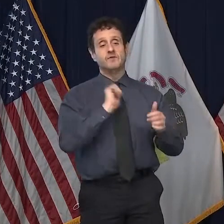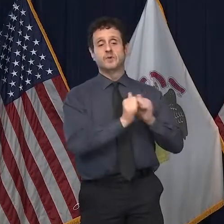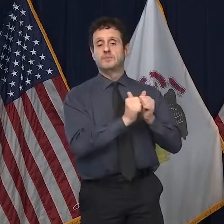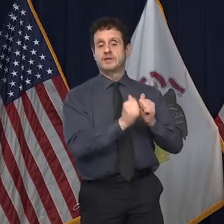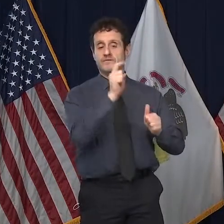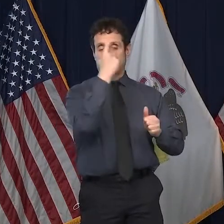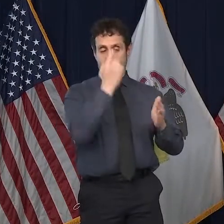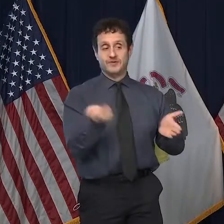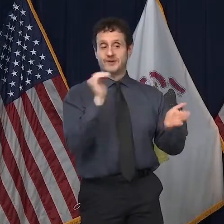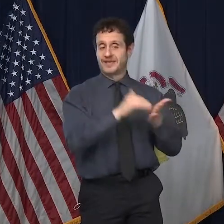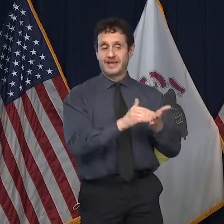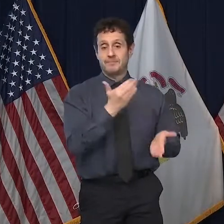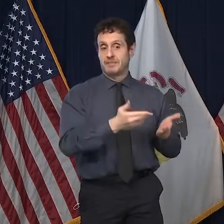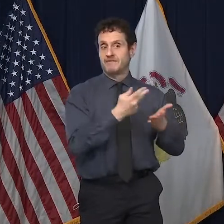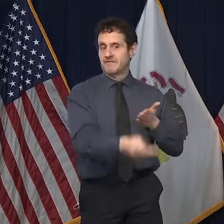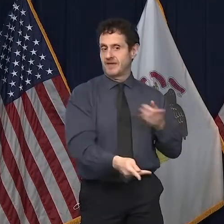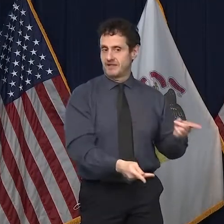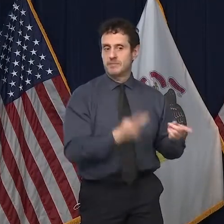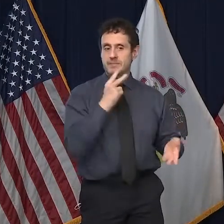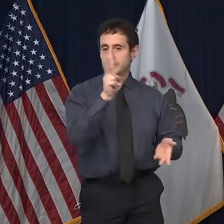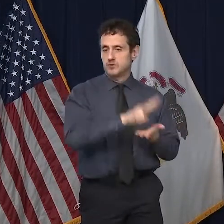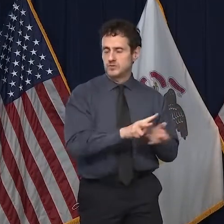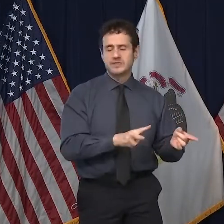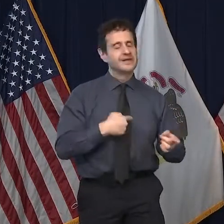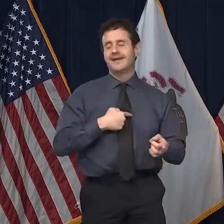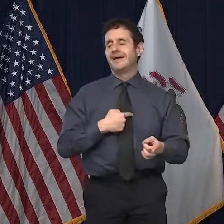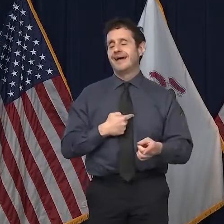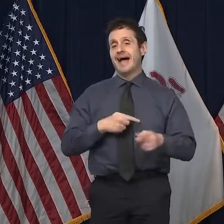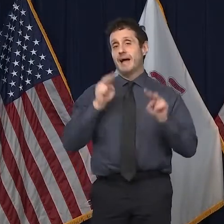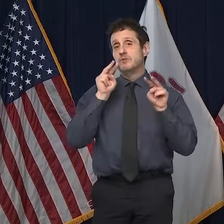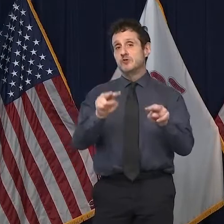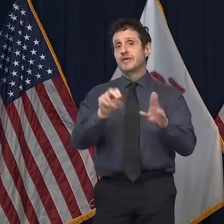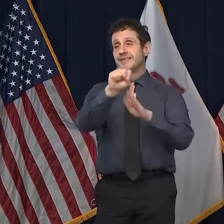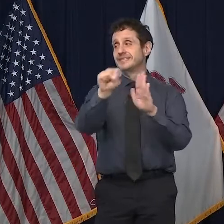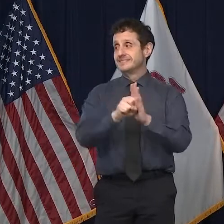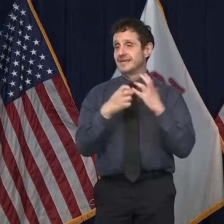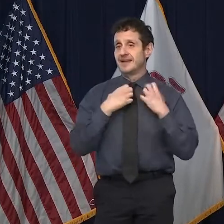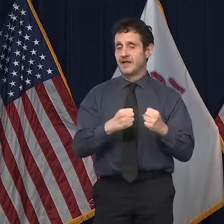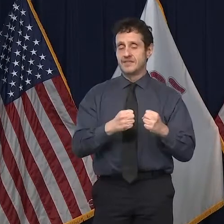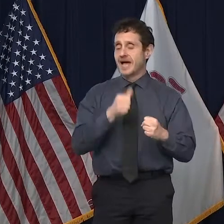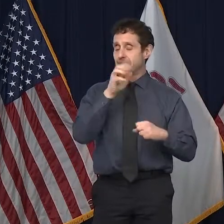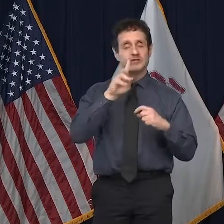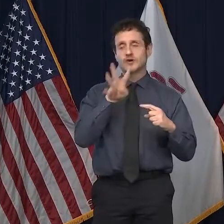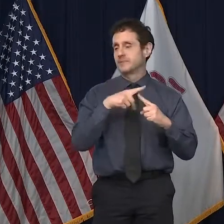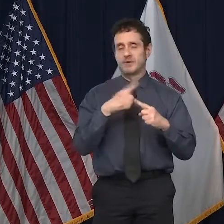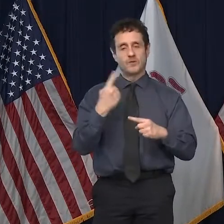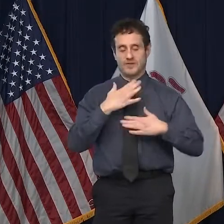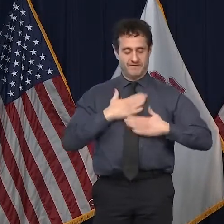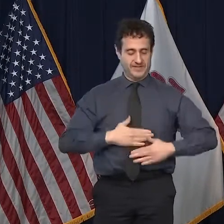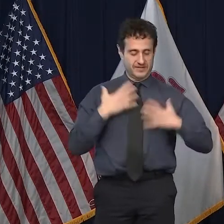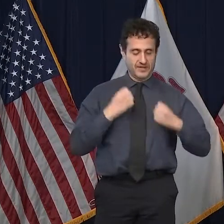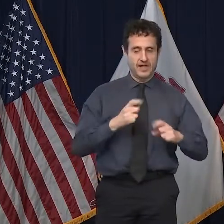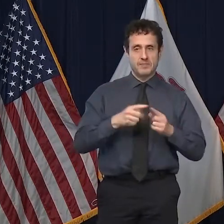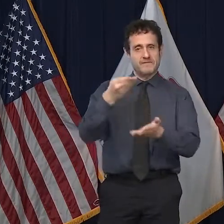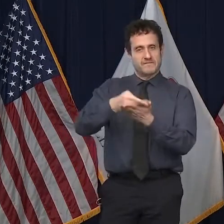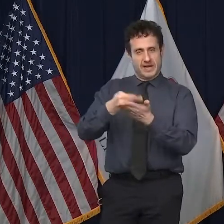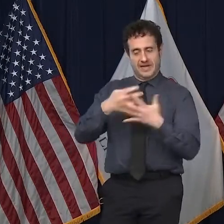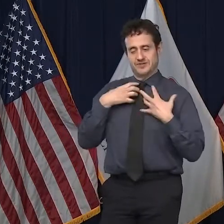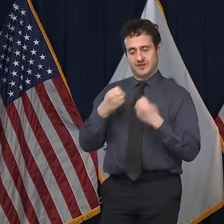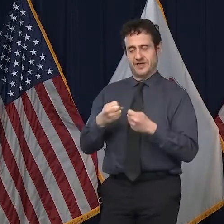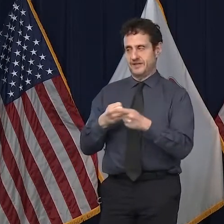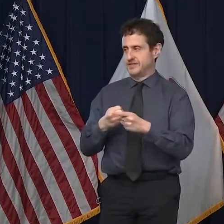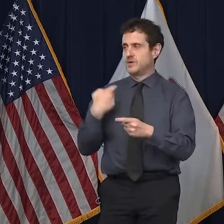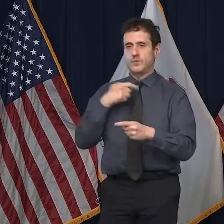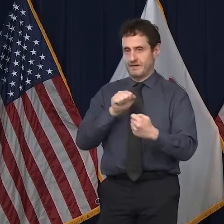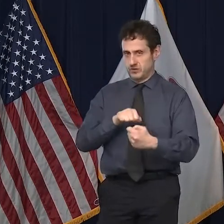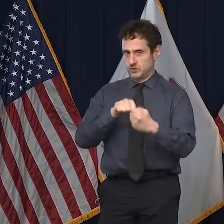on is the long-term health of the state, honestly, and I'm not talking about physical health here. I'm talking about our fiscal health. We